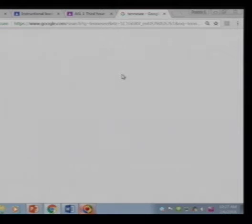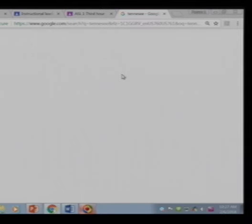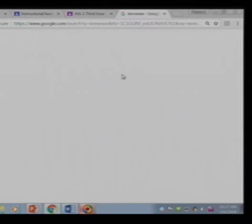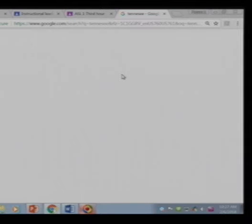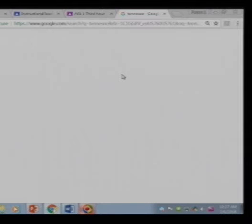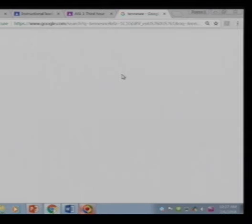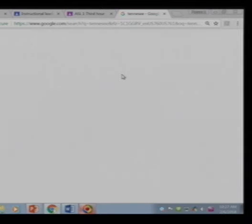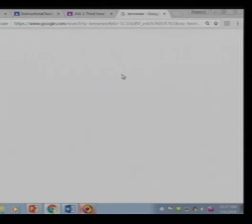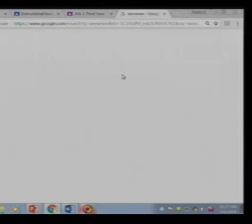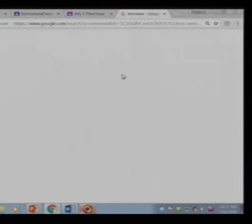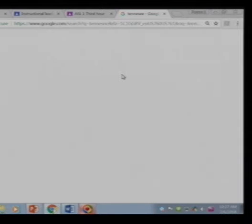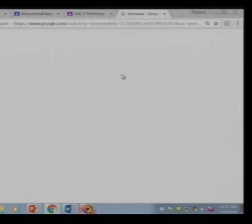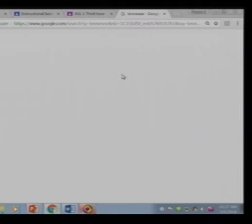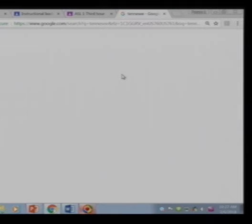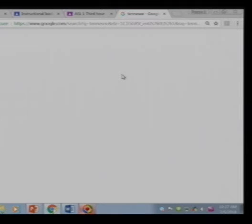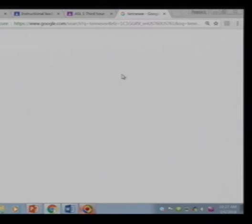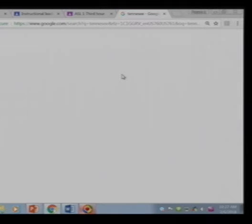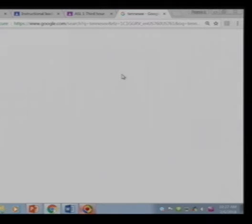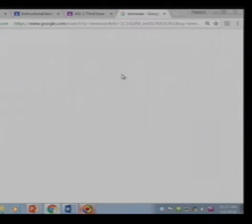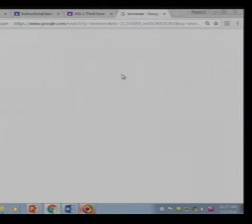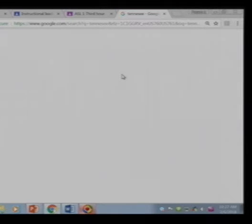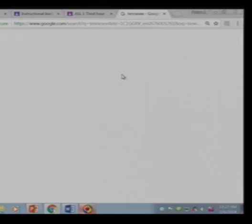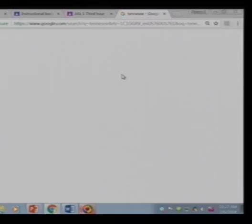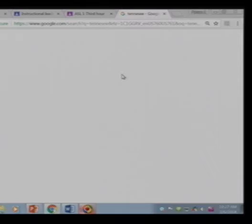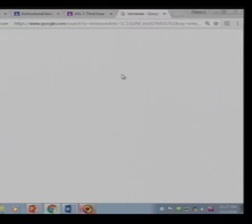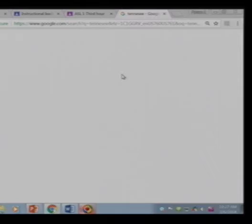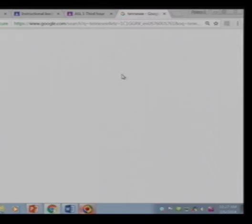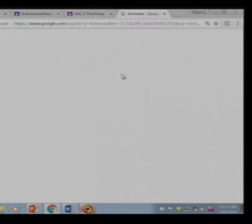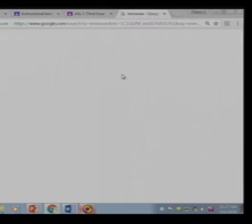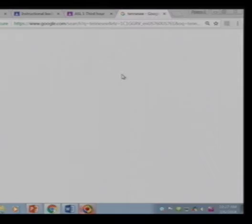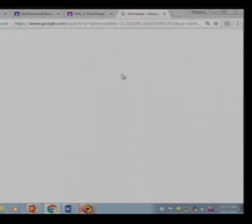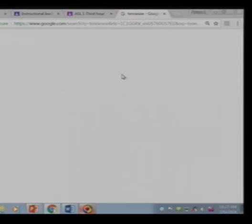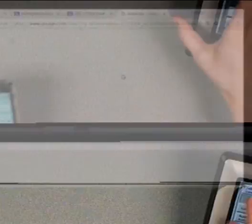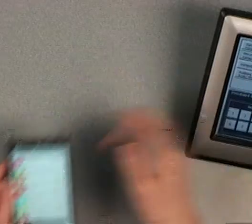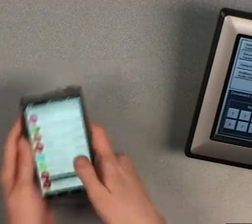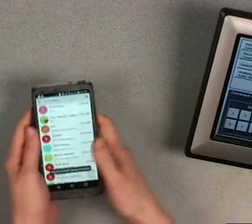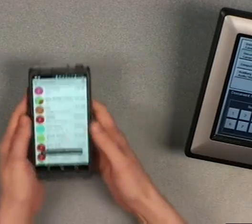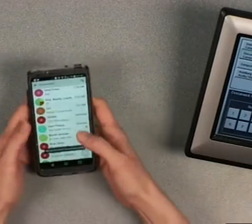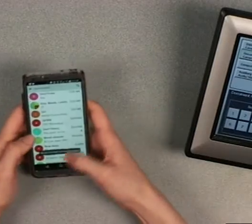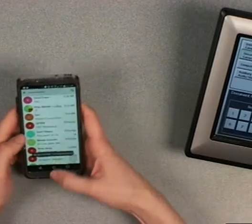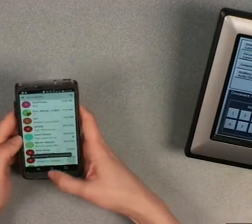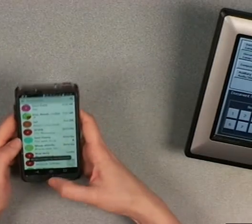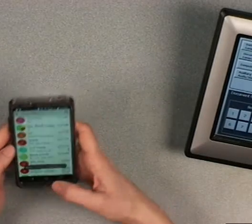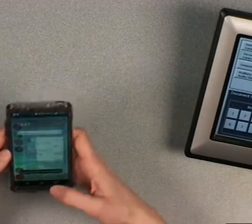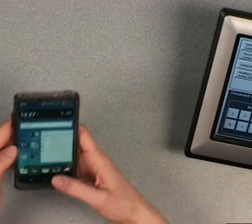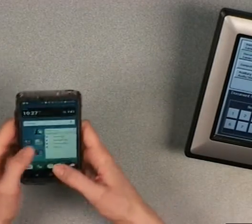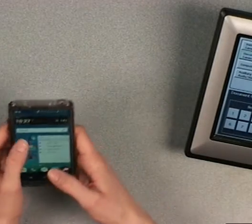Cool. Internet. No, the internet has just been awful. So if I Google